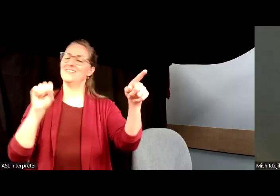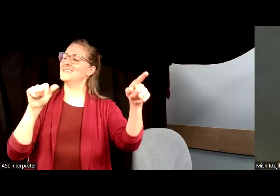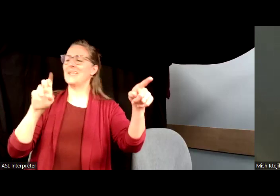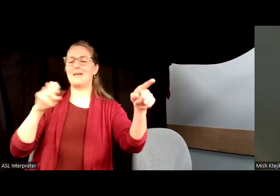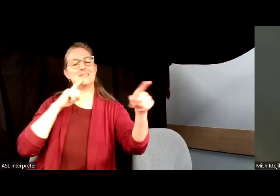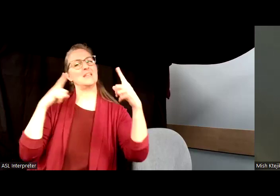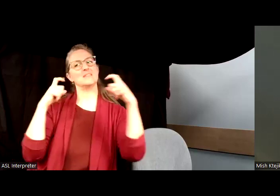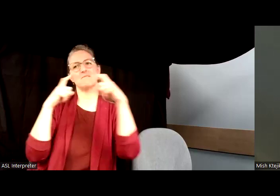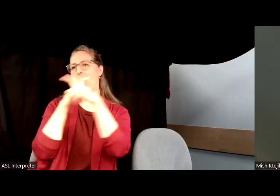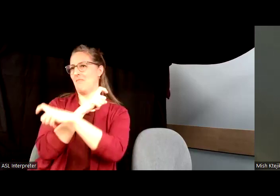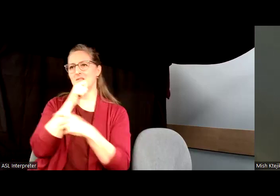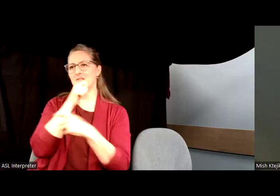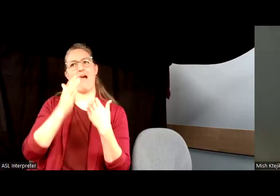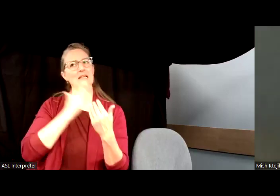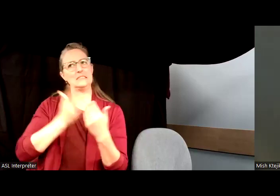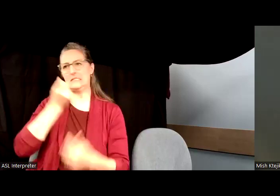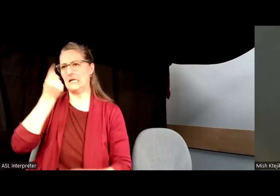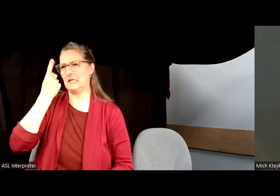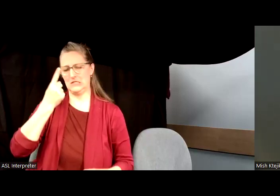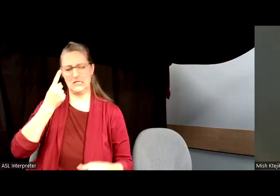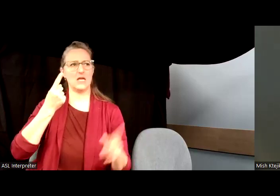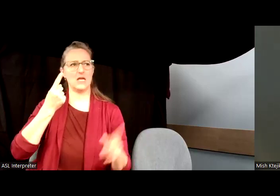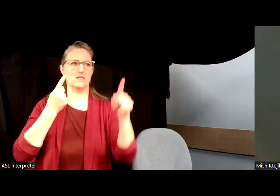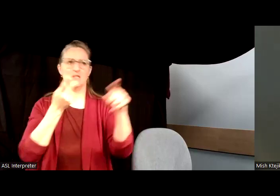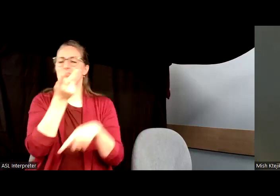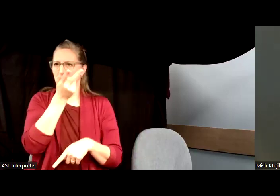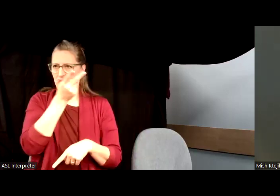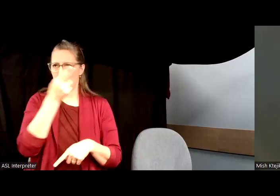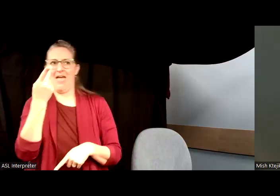It's hard to understand, and We understand.